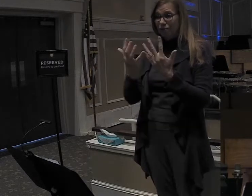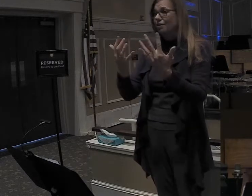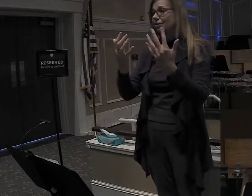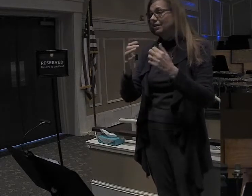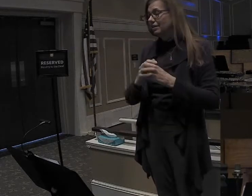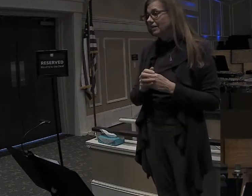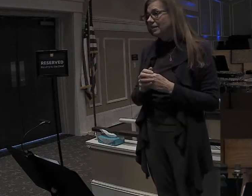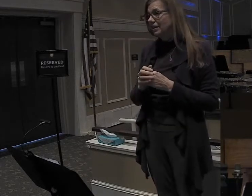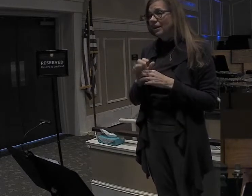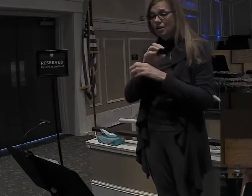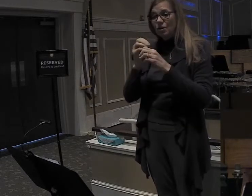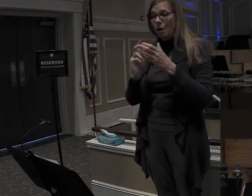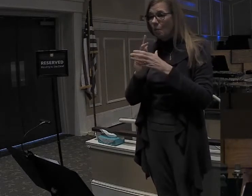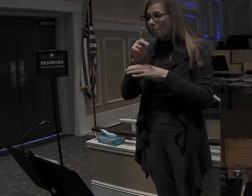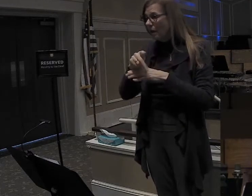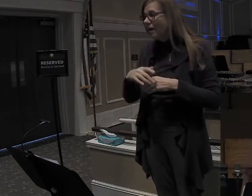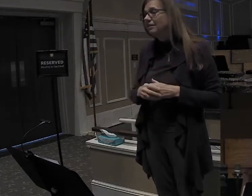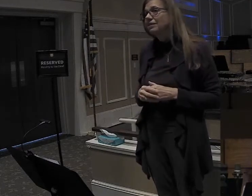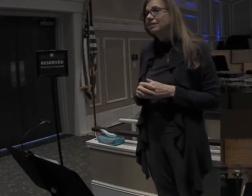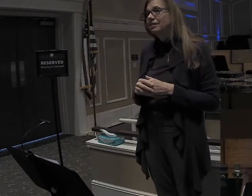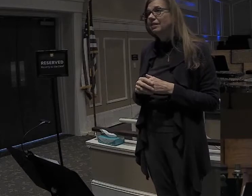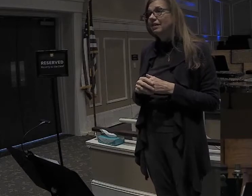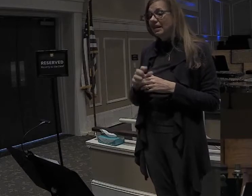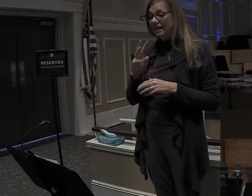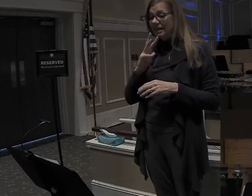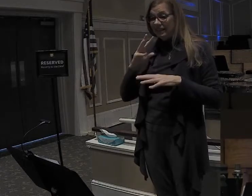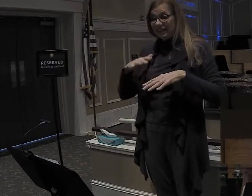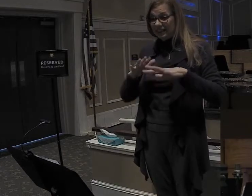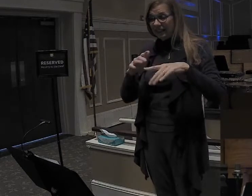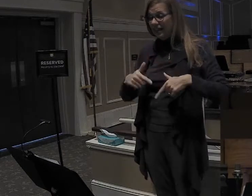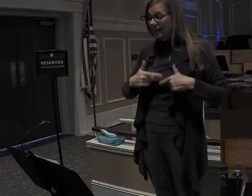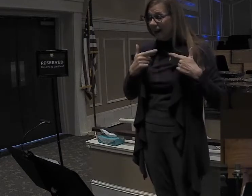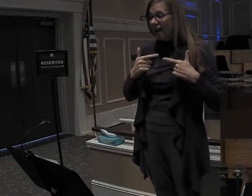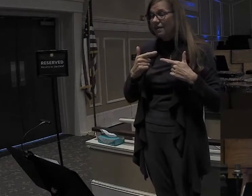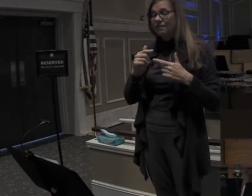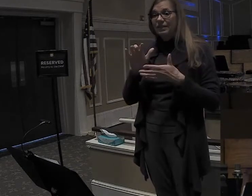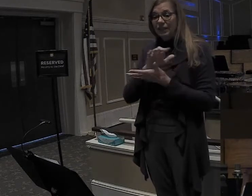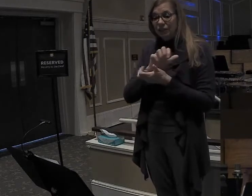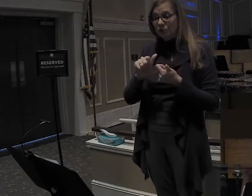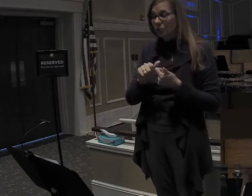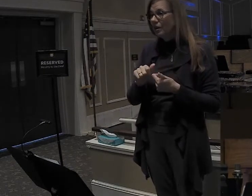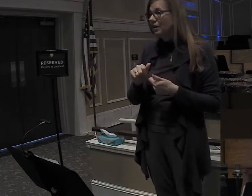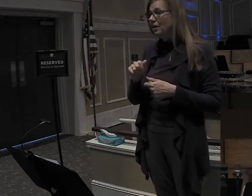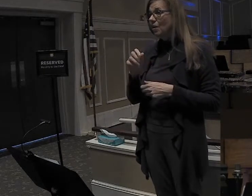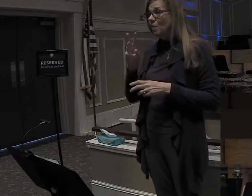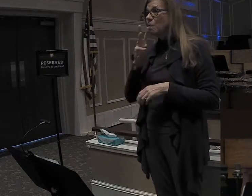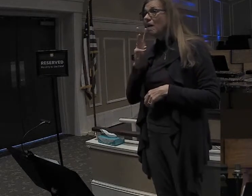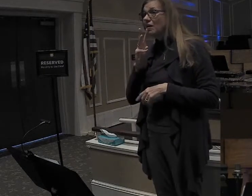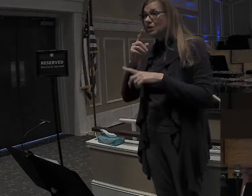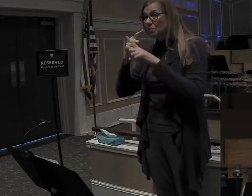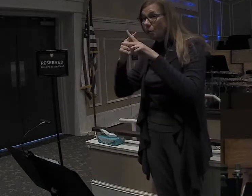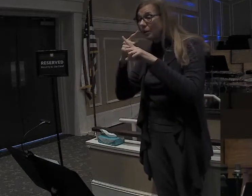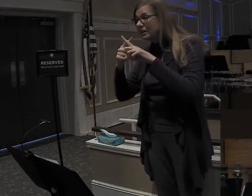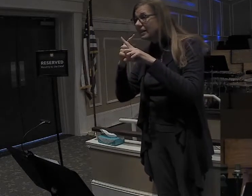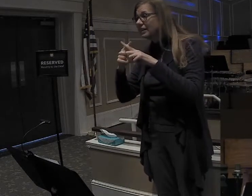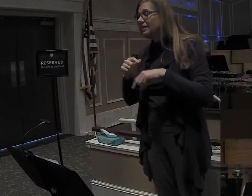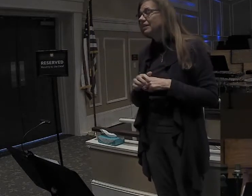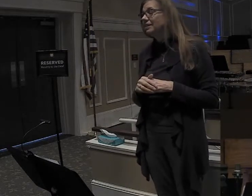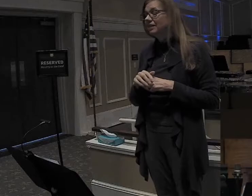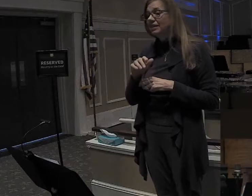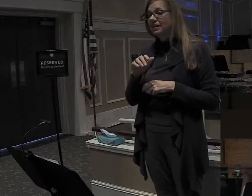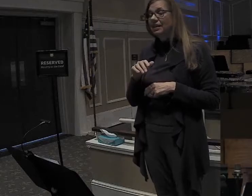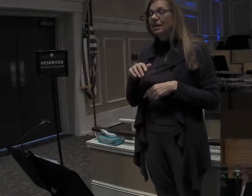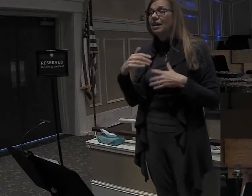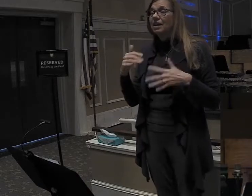the vegetation destroyed, sea life destroyed, fresh water has become bitter and poisonous. Locusts